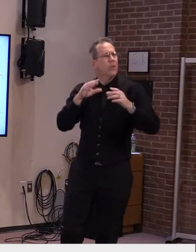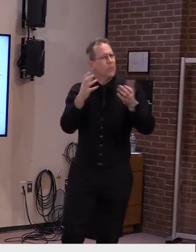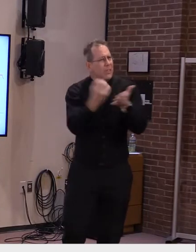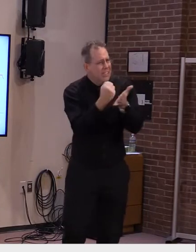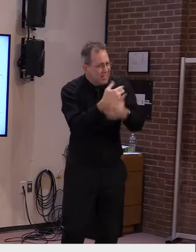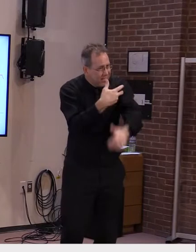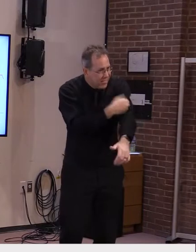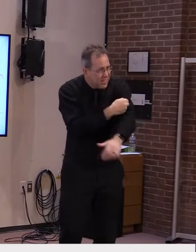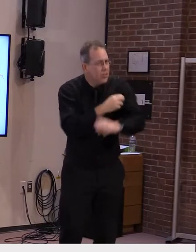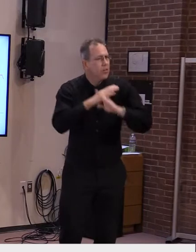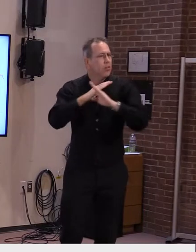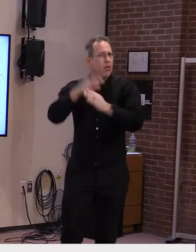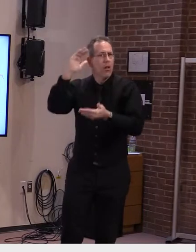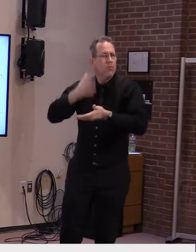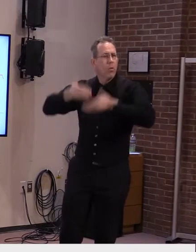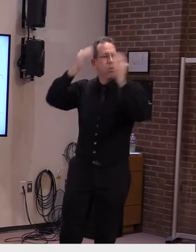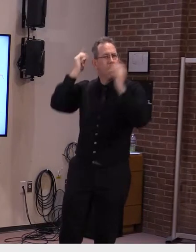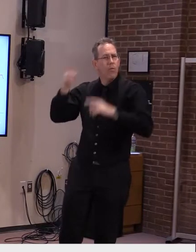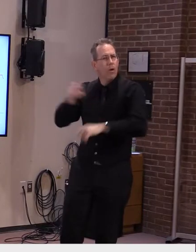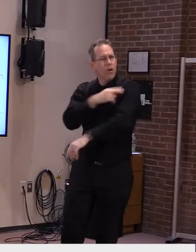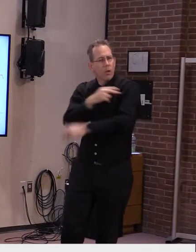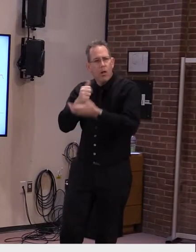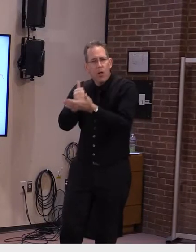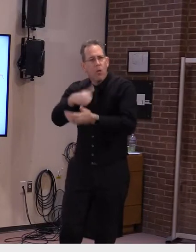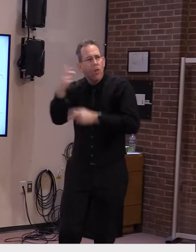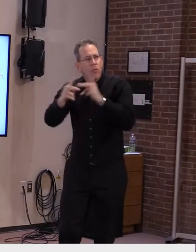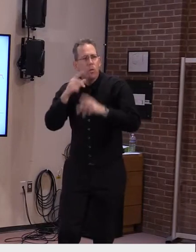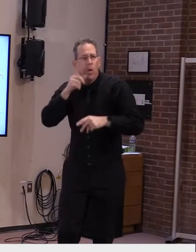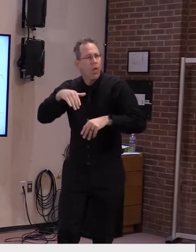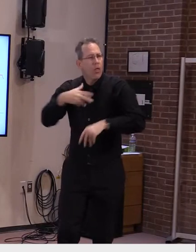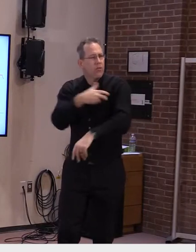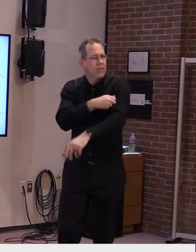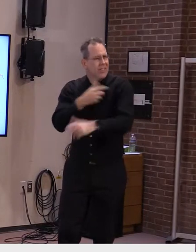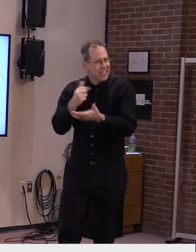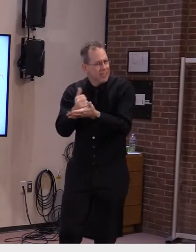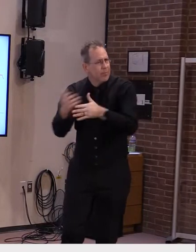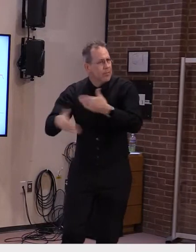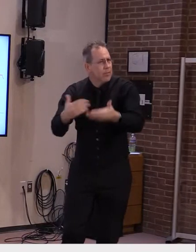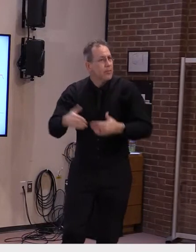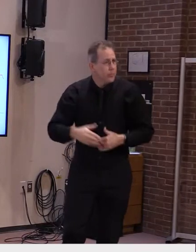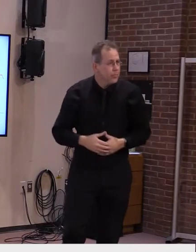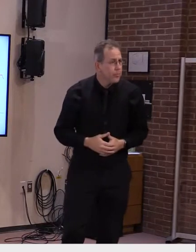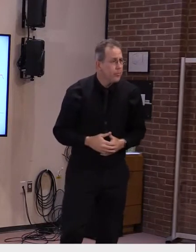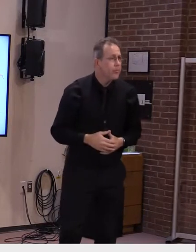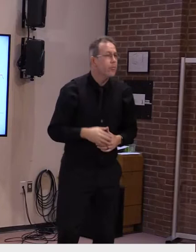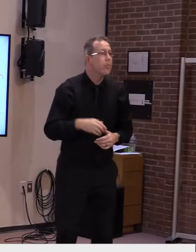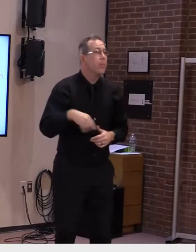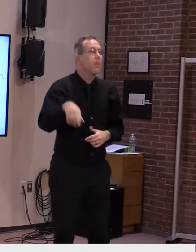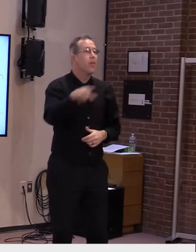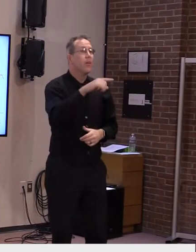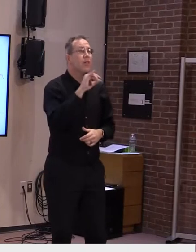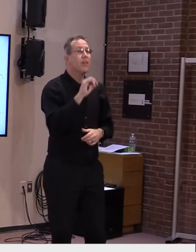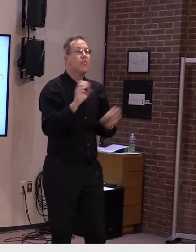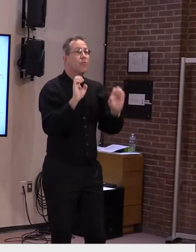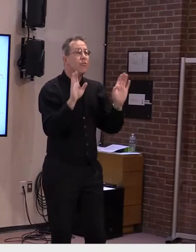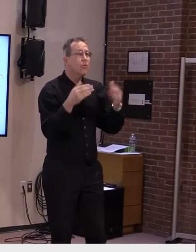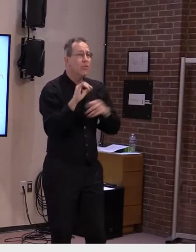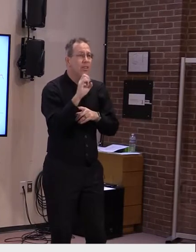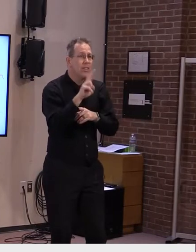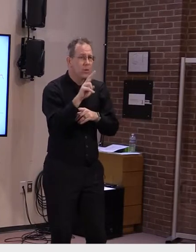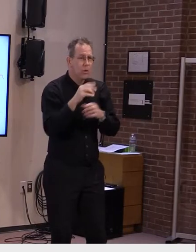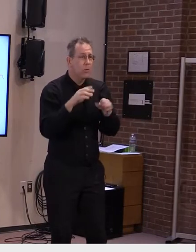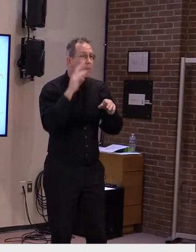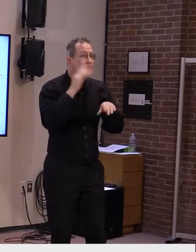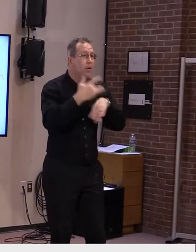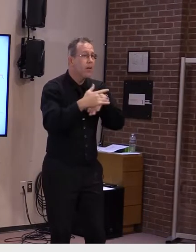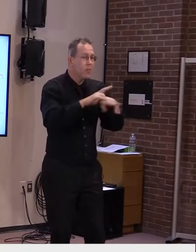was down this week, about 32%. It seems like some of that is related, obviously, to the increase that we saw in COVID patients. There was